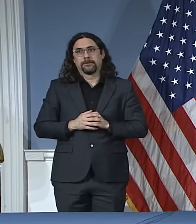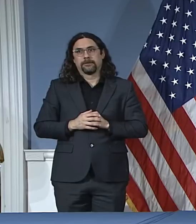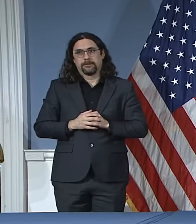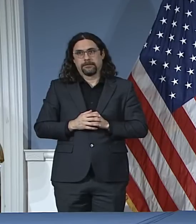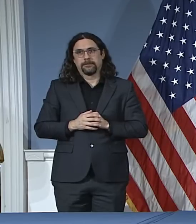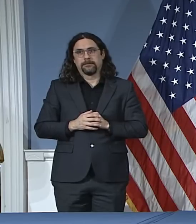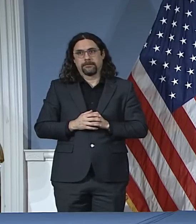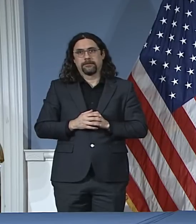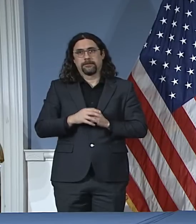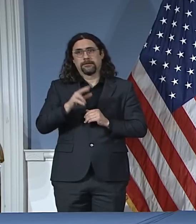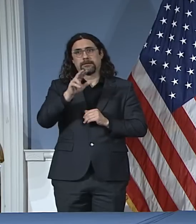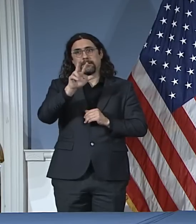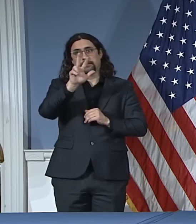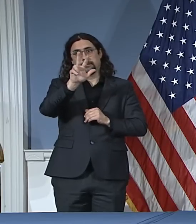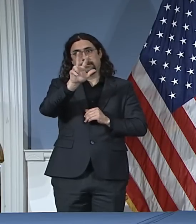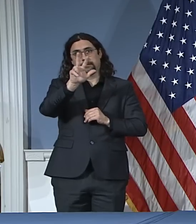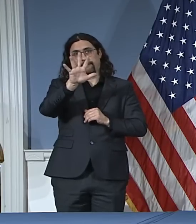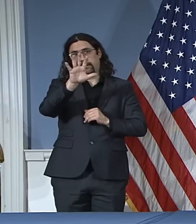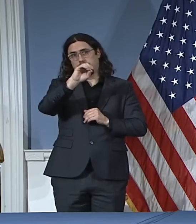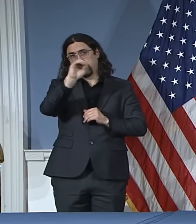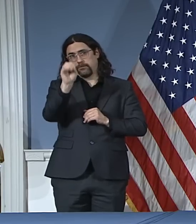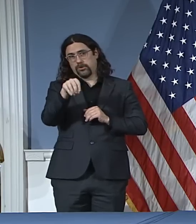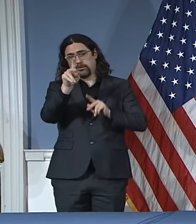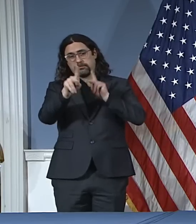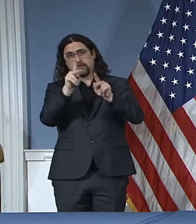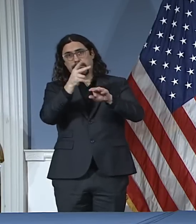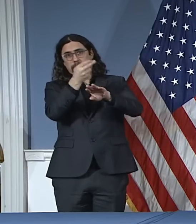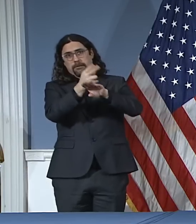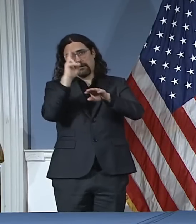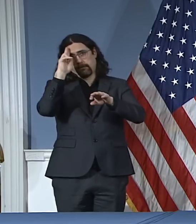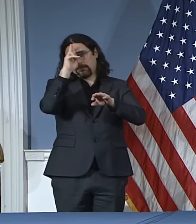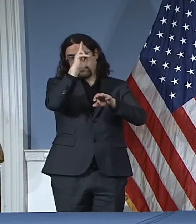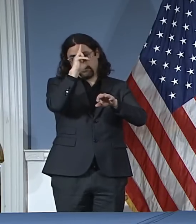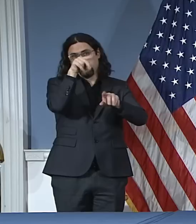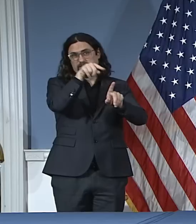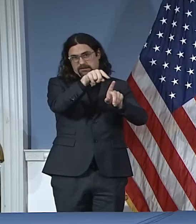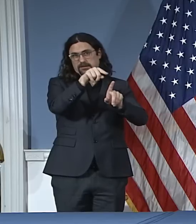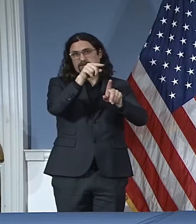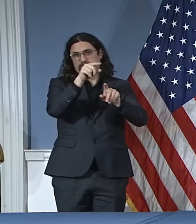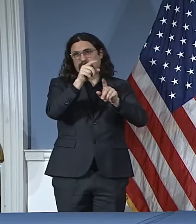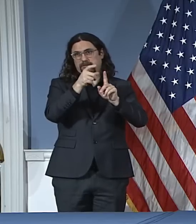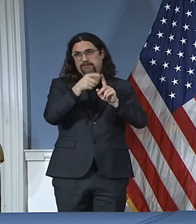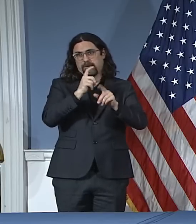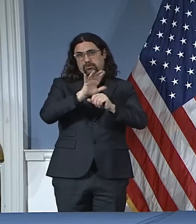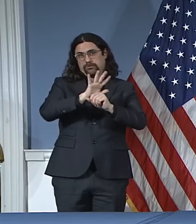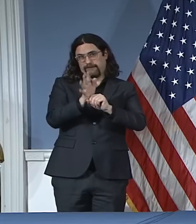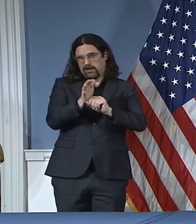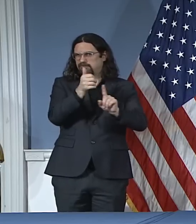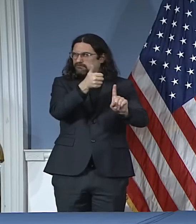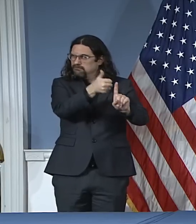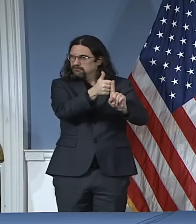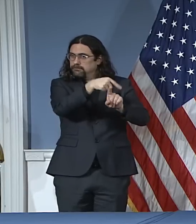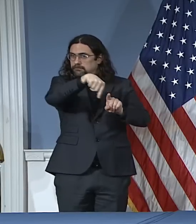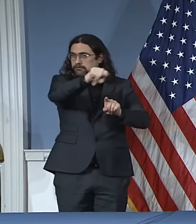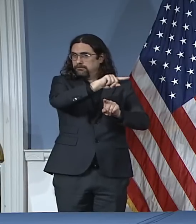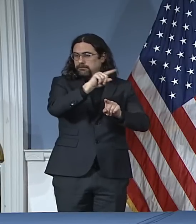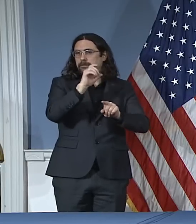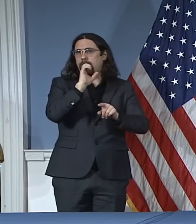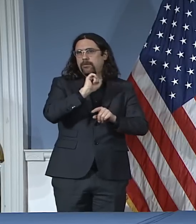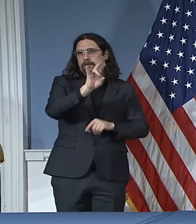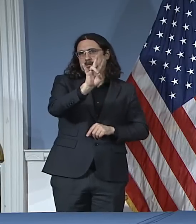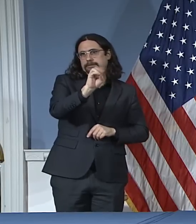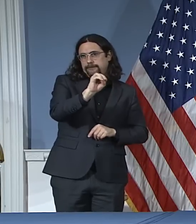35%, over a third. But you should also know that people over 70 constitute only about 10% of